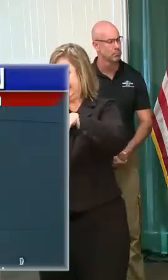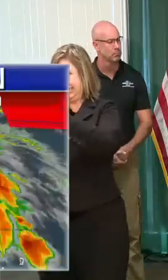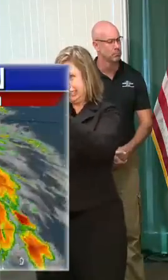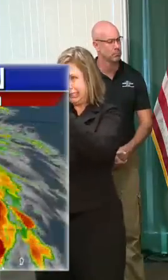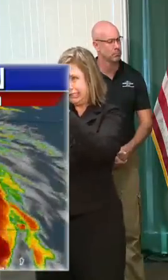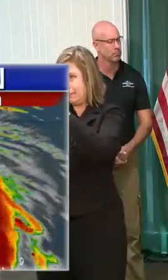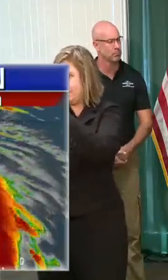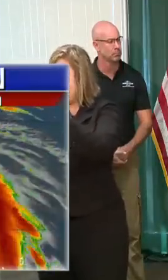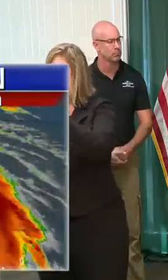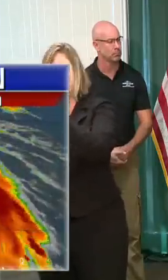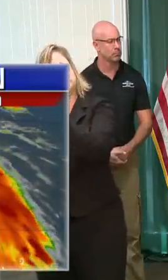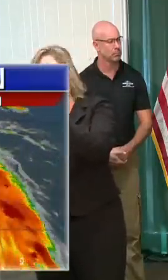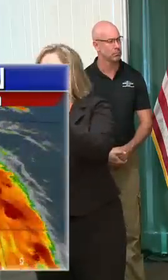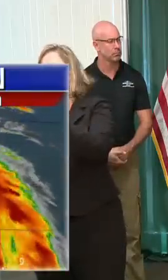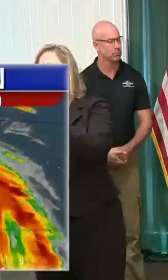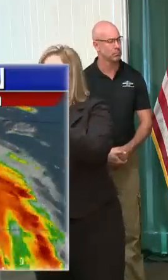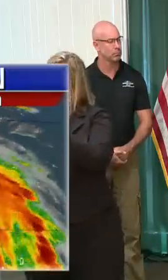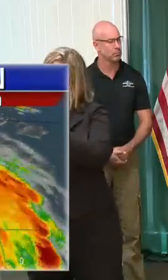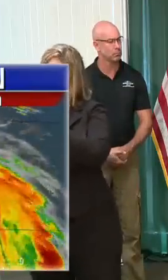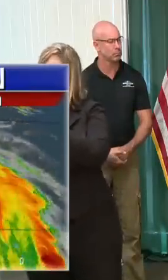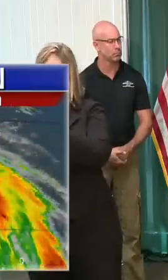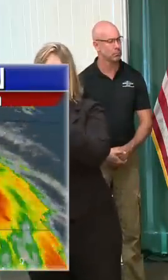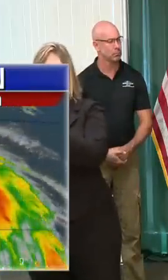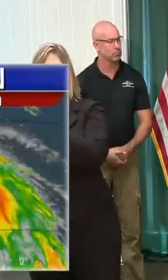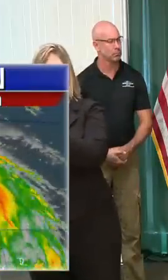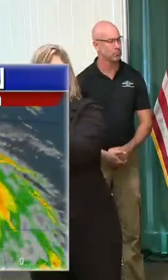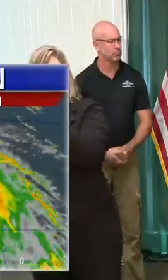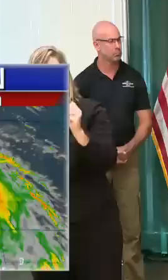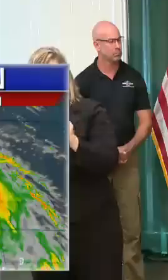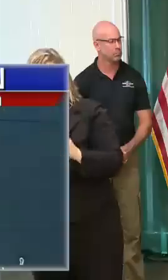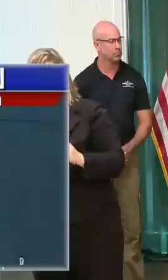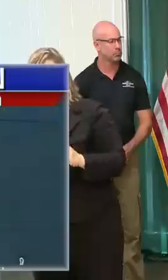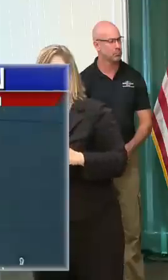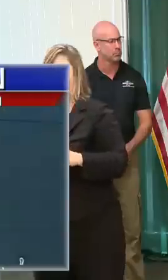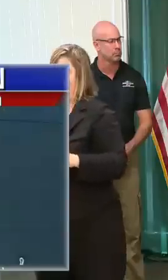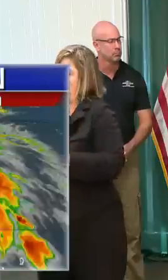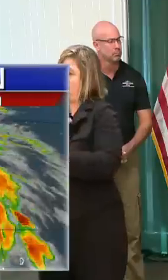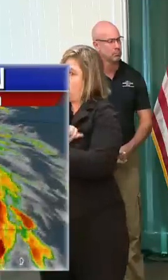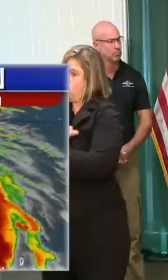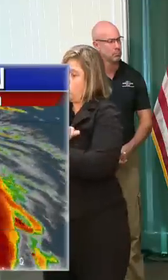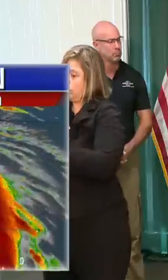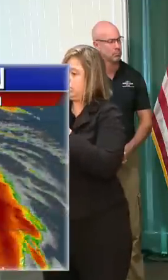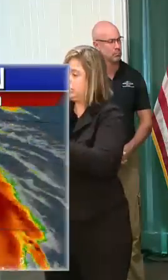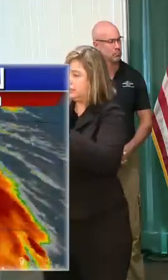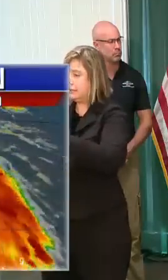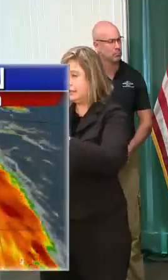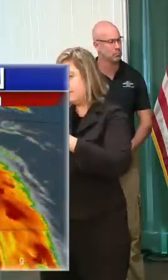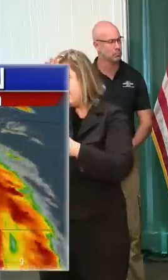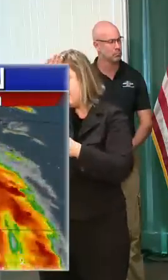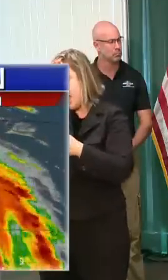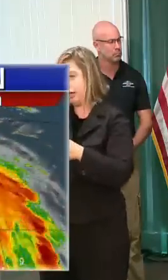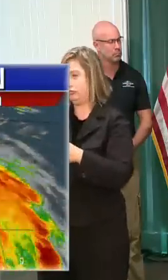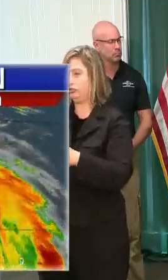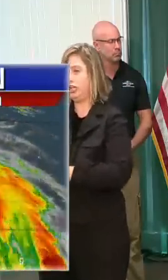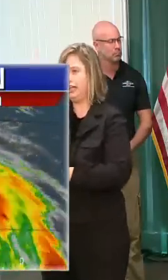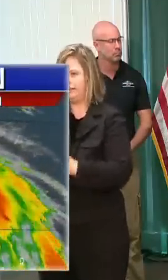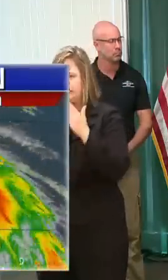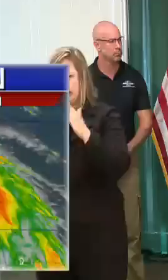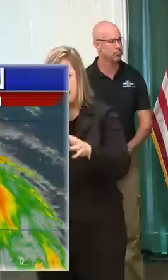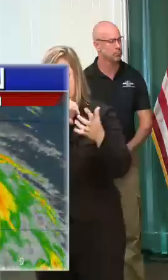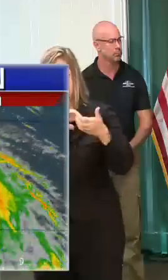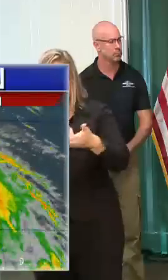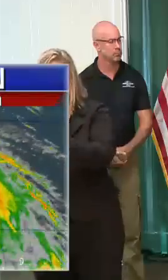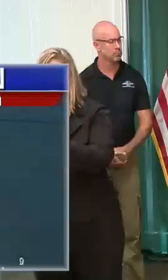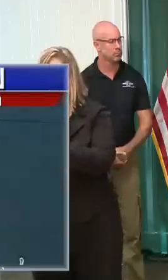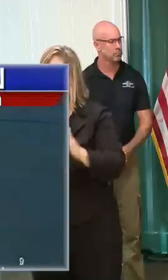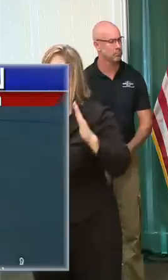home. And last but not least, I want to make sure everybody understands we've been working with the fire chiefs of Seminole County and its cities. We've